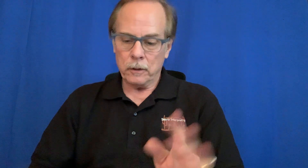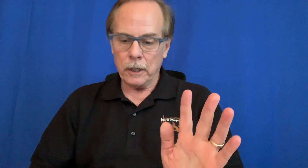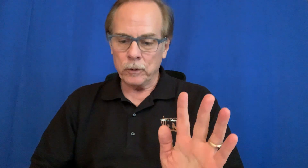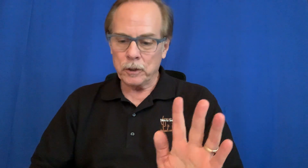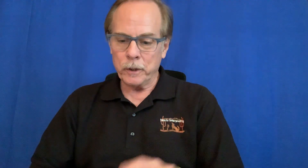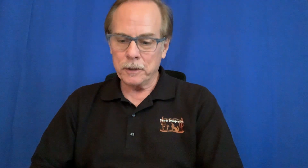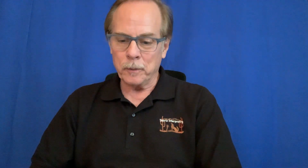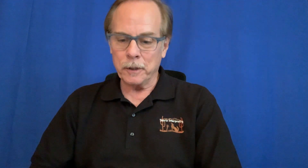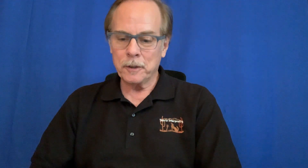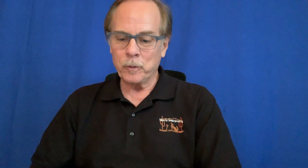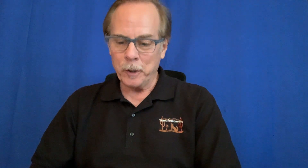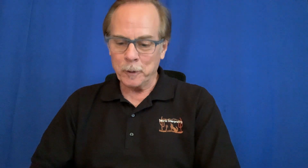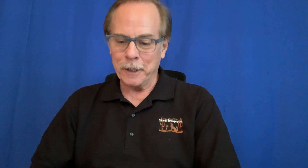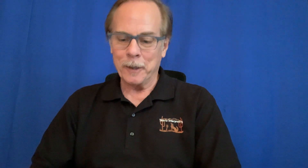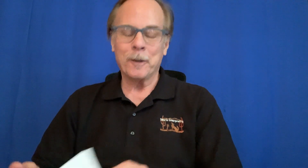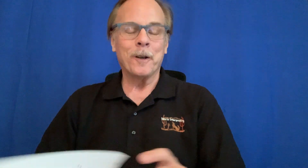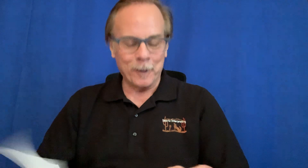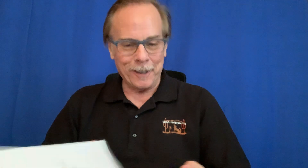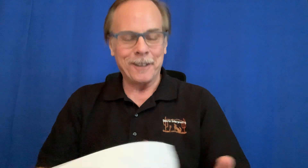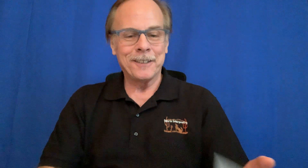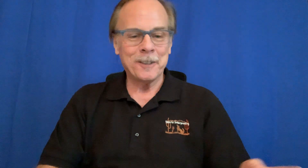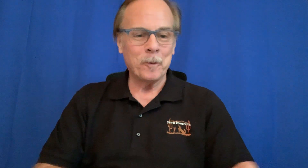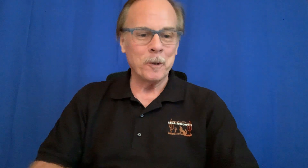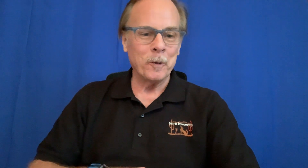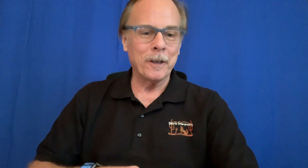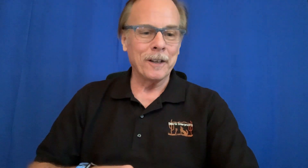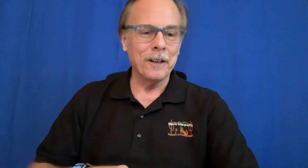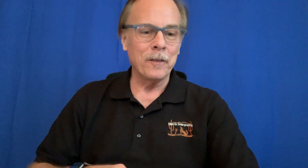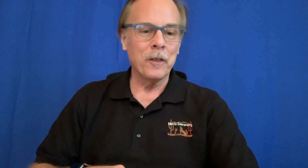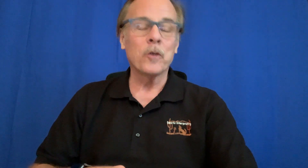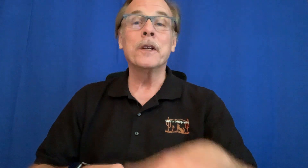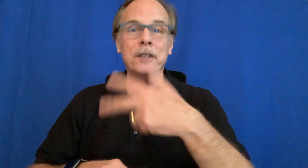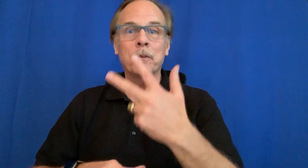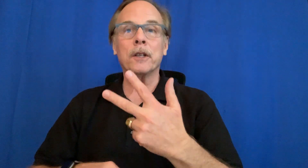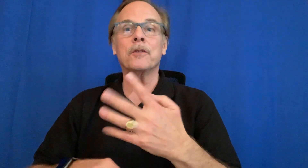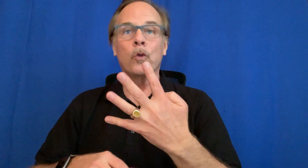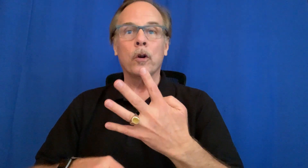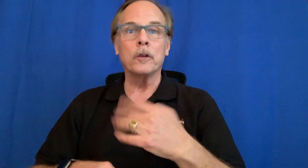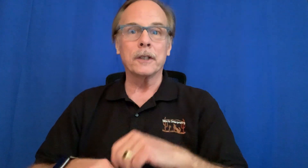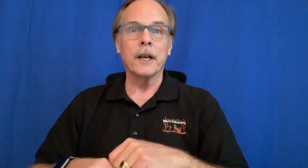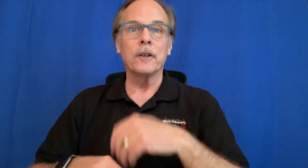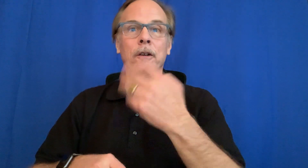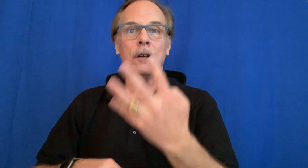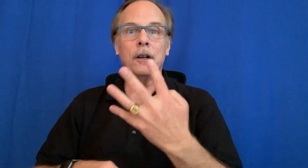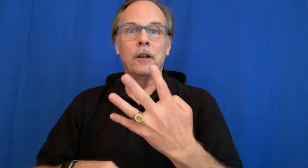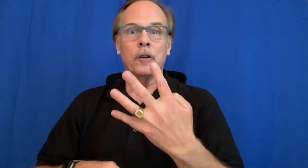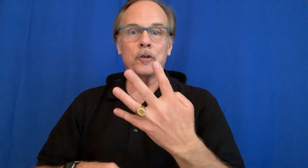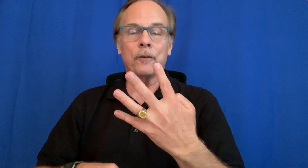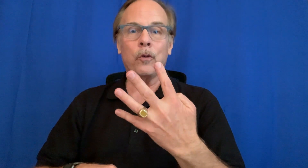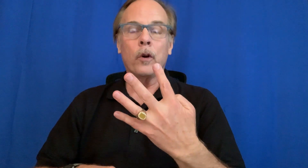that was 3 siblings, 3 altogether. Okay, so we're doing 3 siblings, 4 altogether. There's your 4